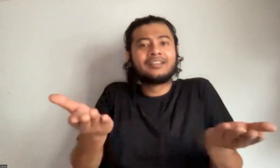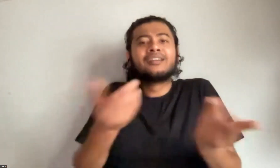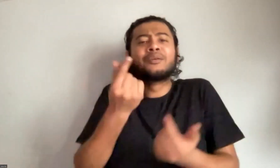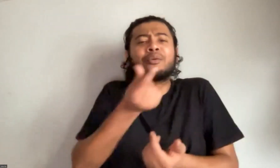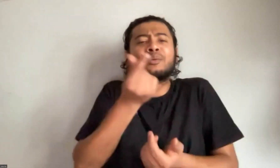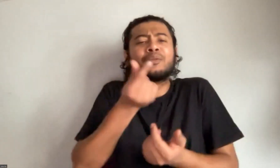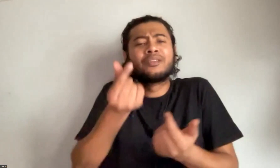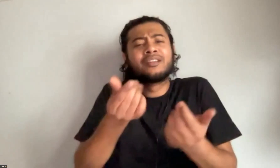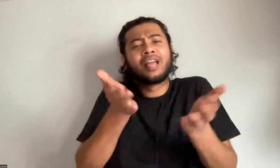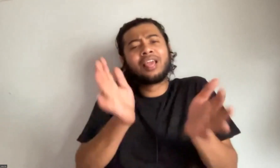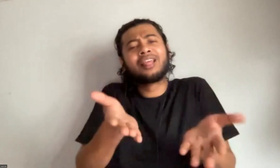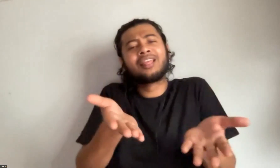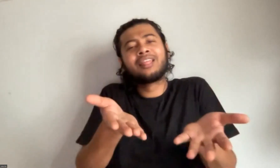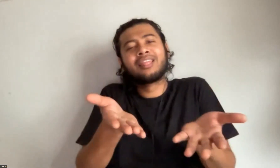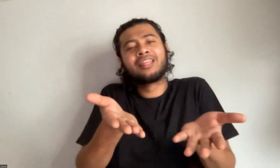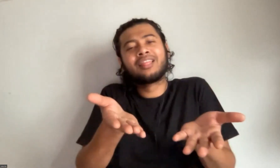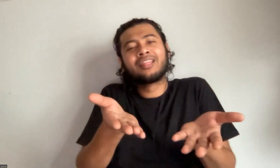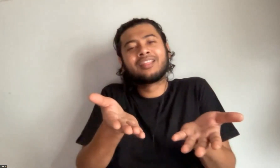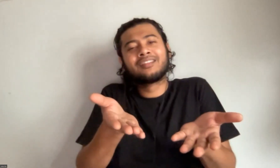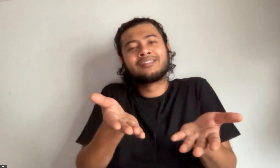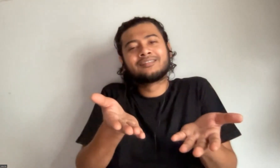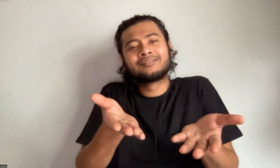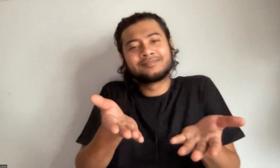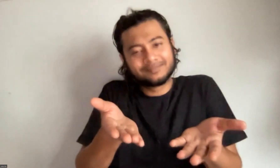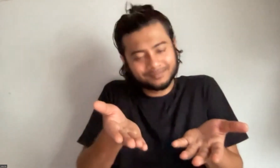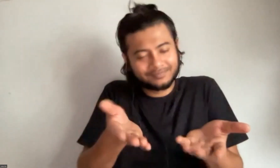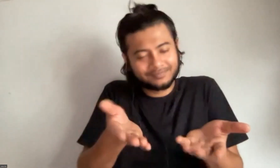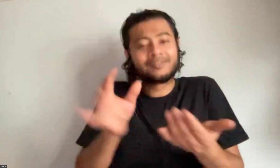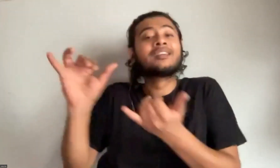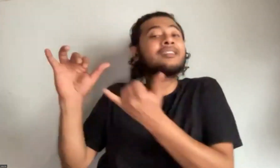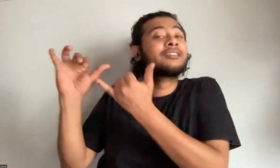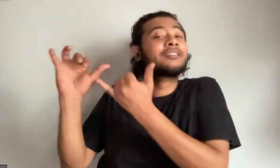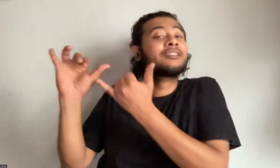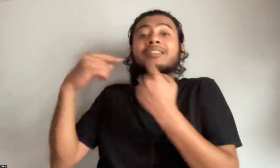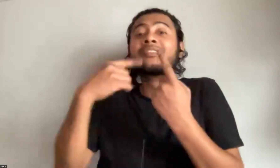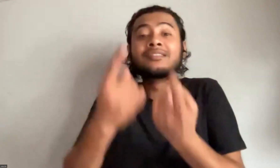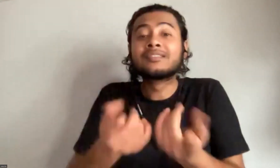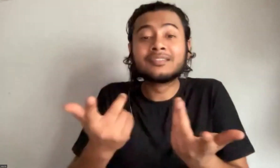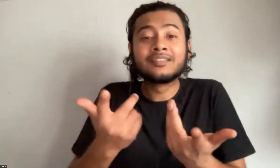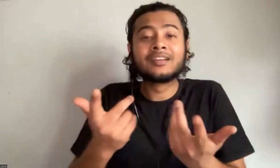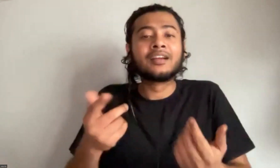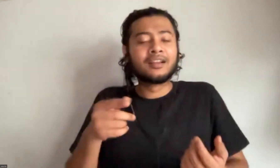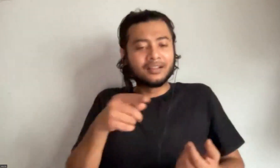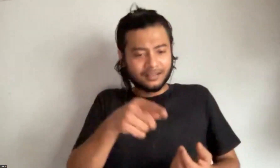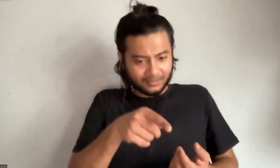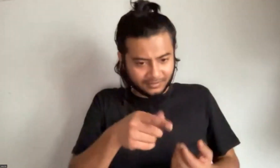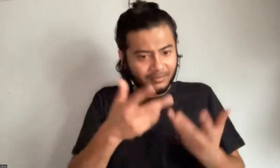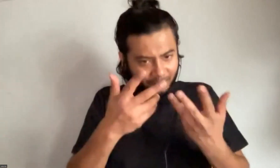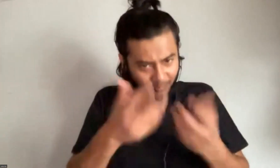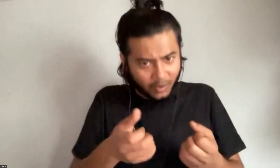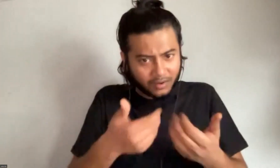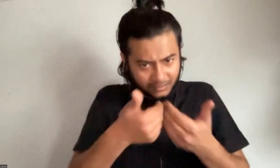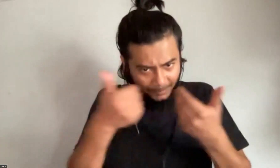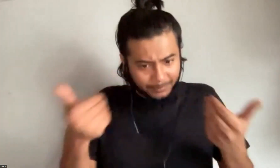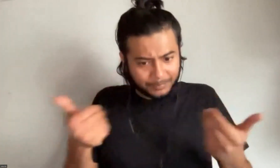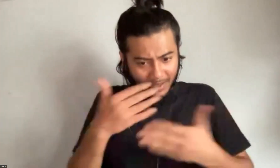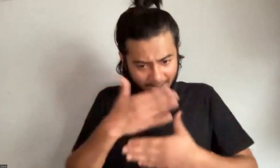enjoy. But that is not the permanent place. Our soul is permanent,